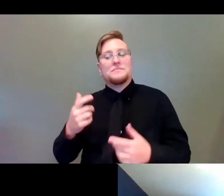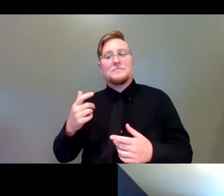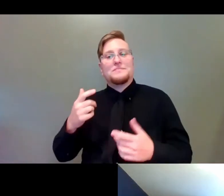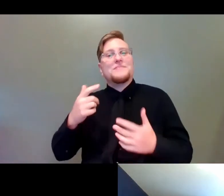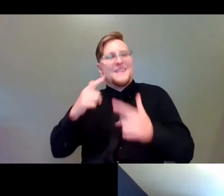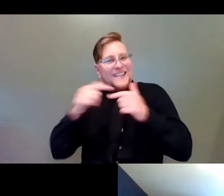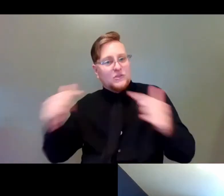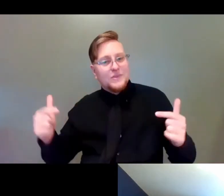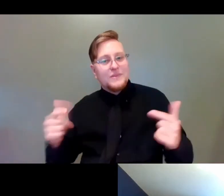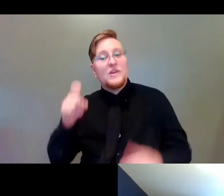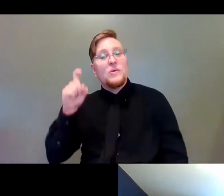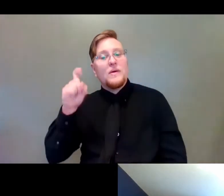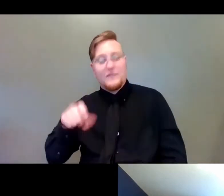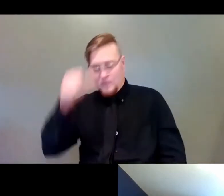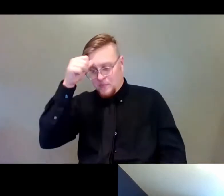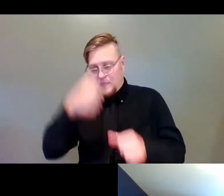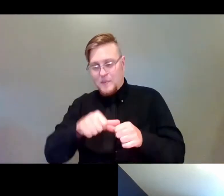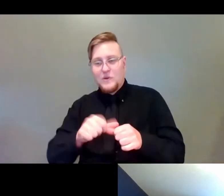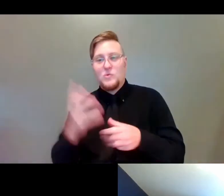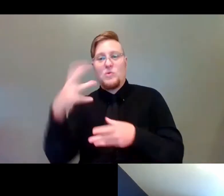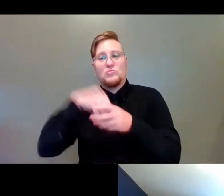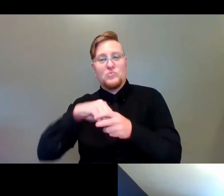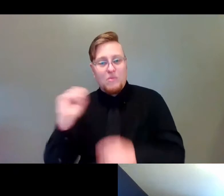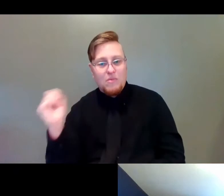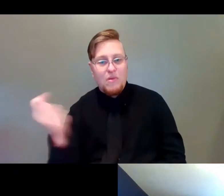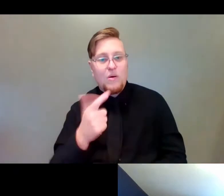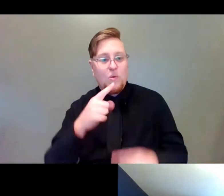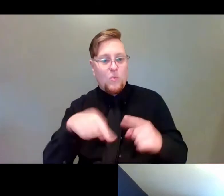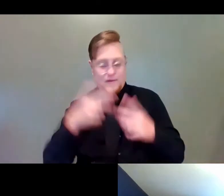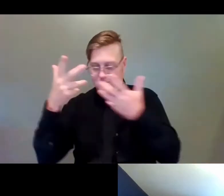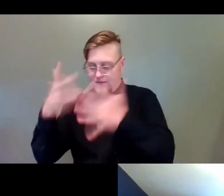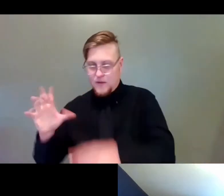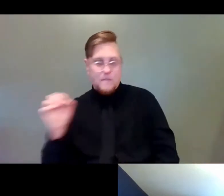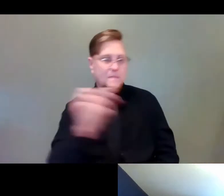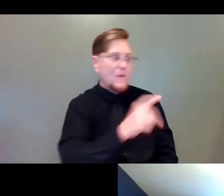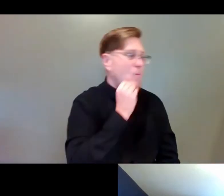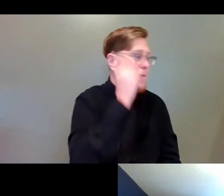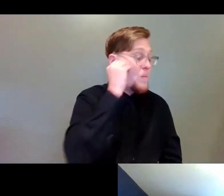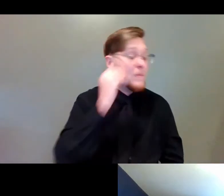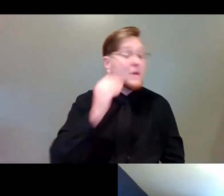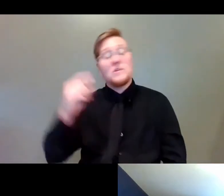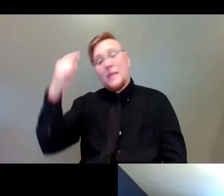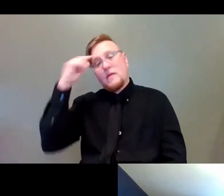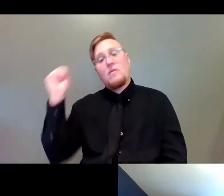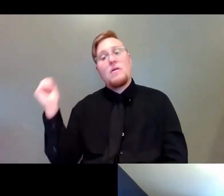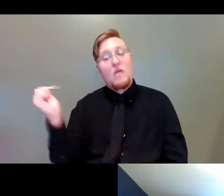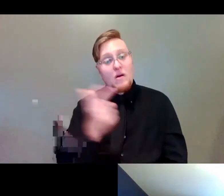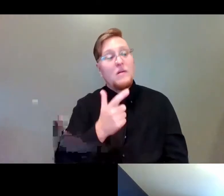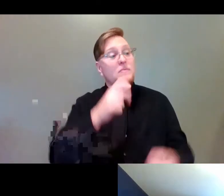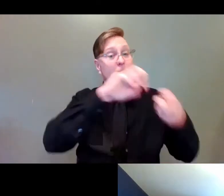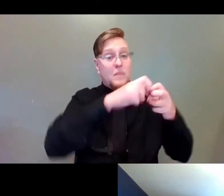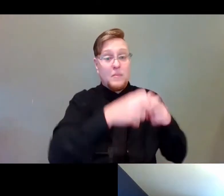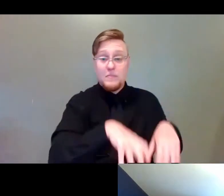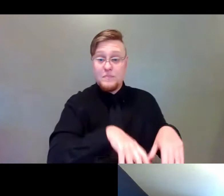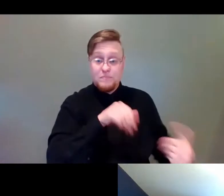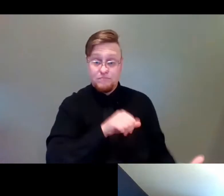go back. So I think all the women and all the programs that they're doing are really embracing that we